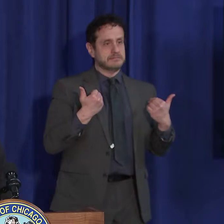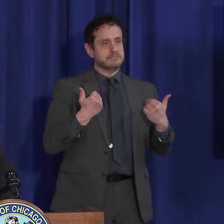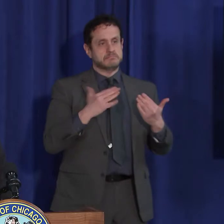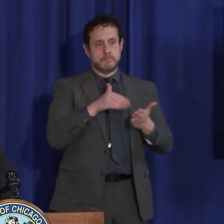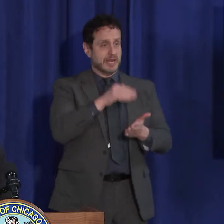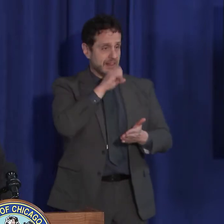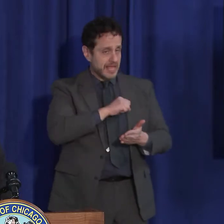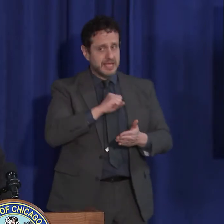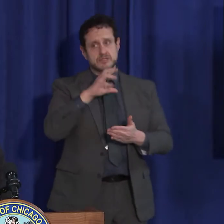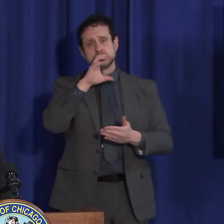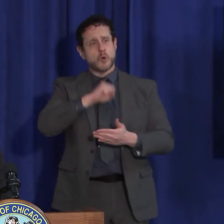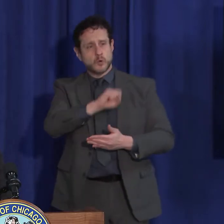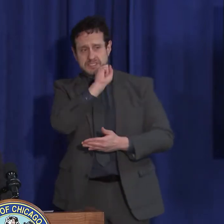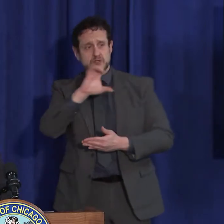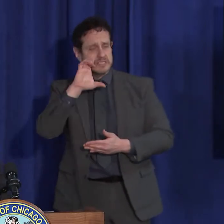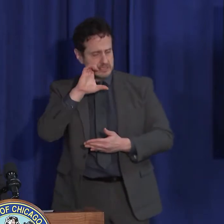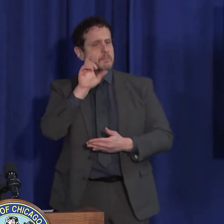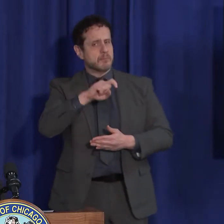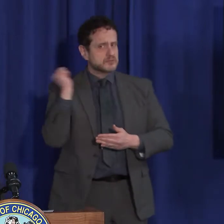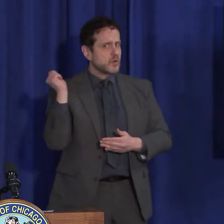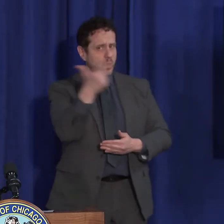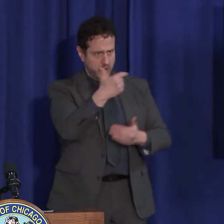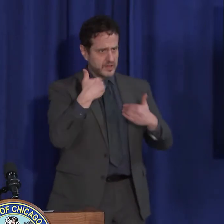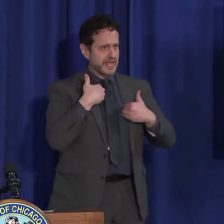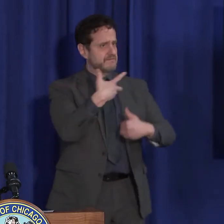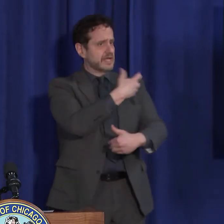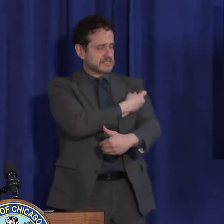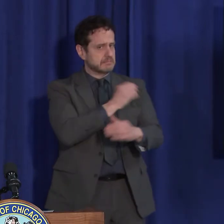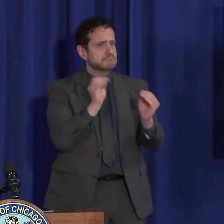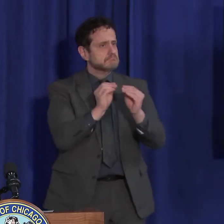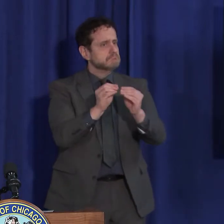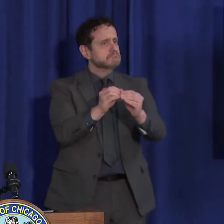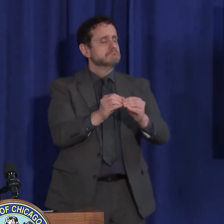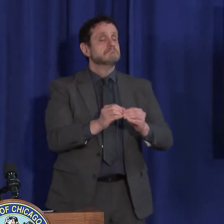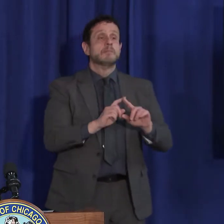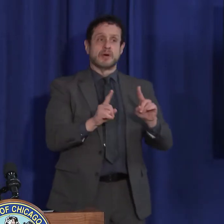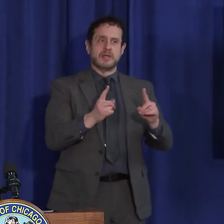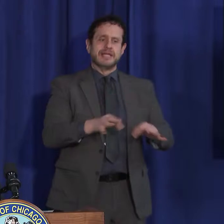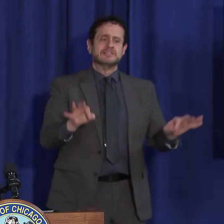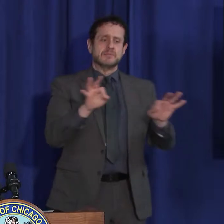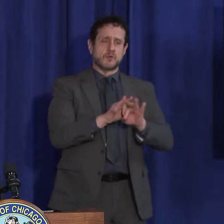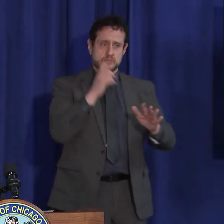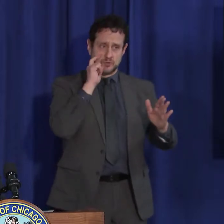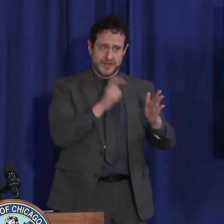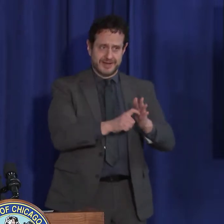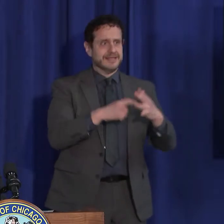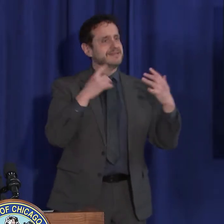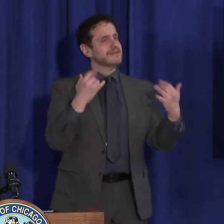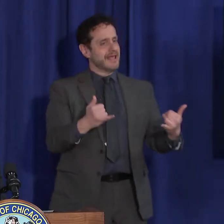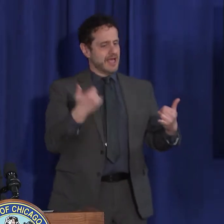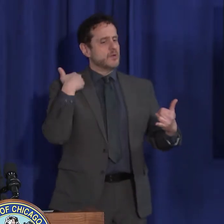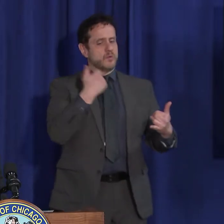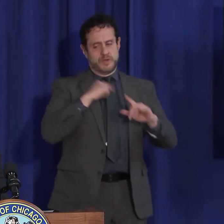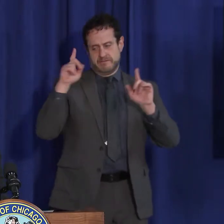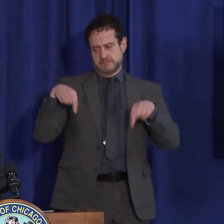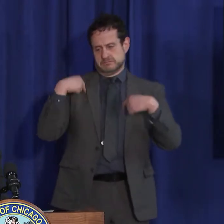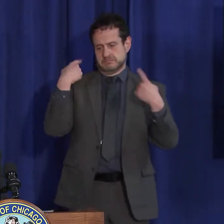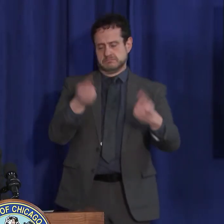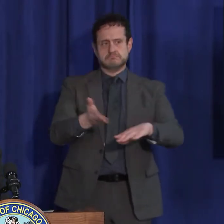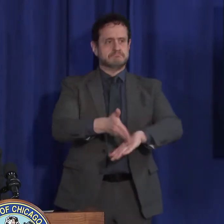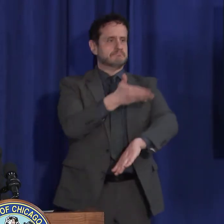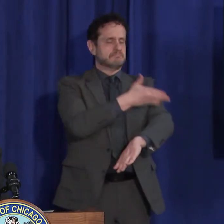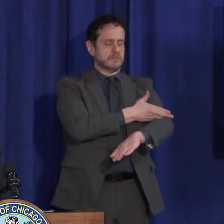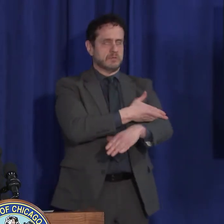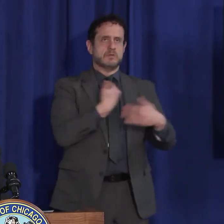meantime, it's important for us to recognize this moment for what it is: a huge step forward in our effort to